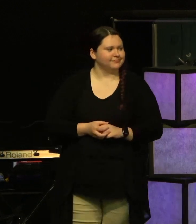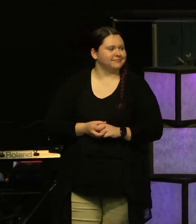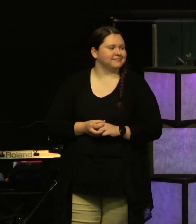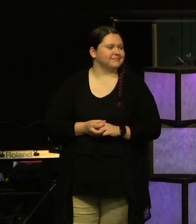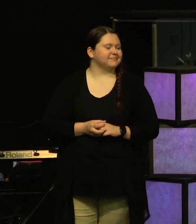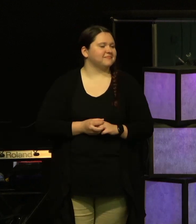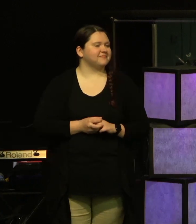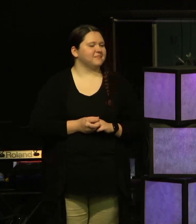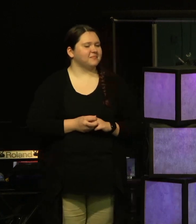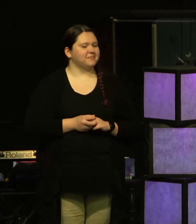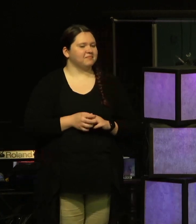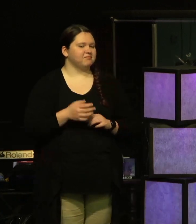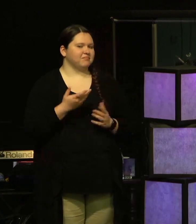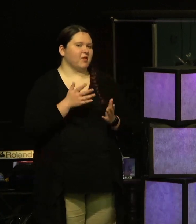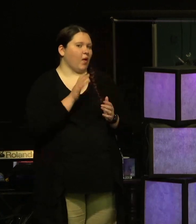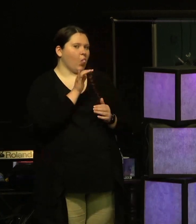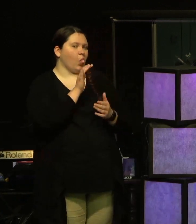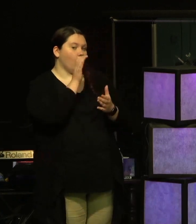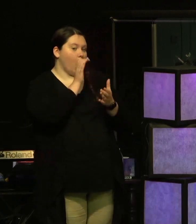She needed